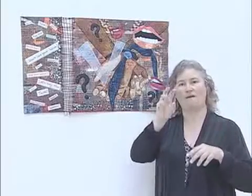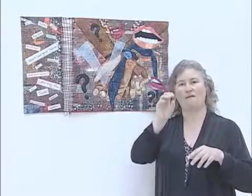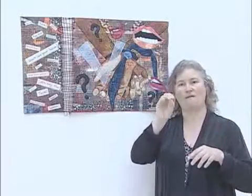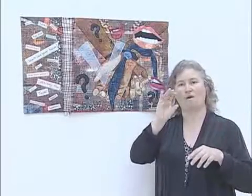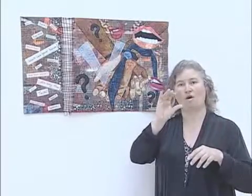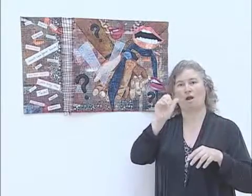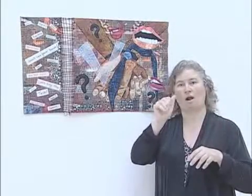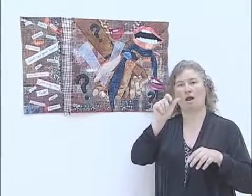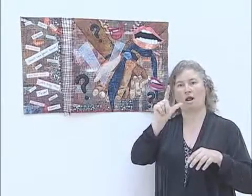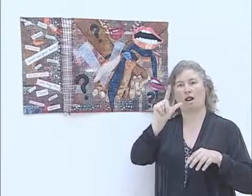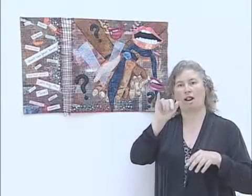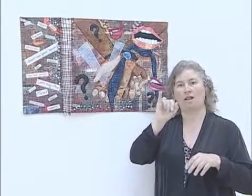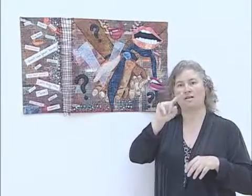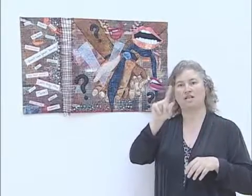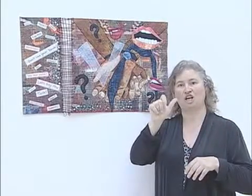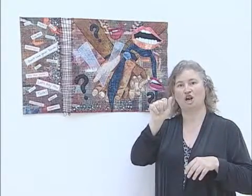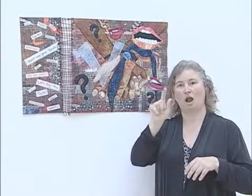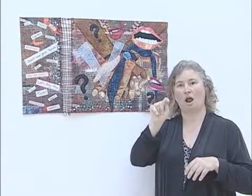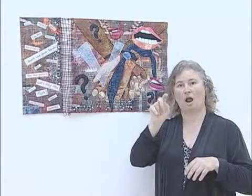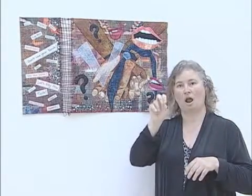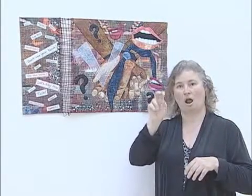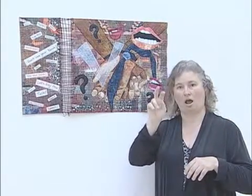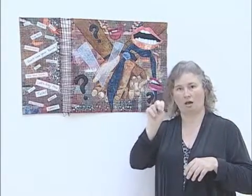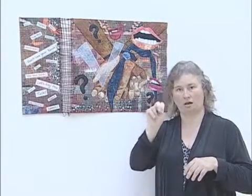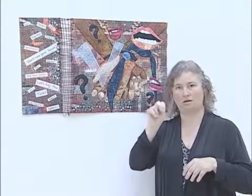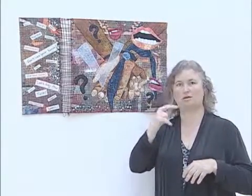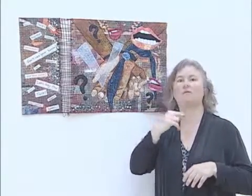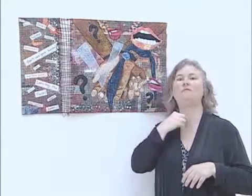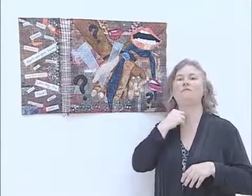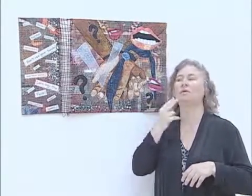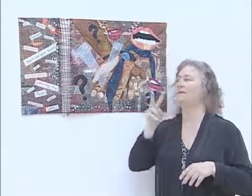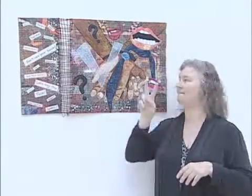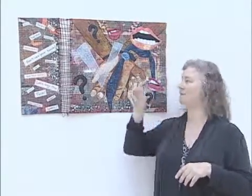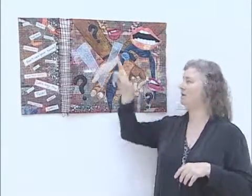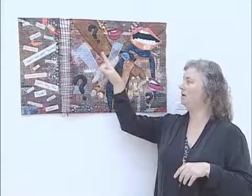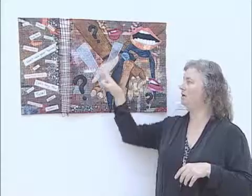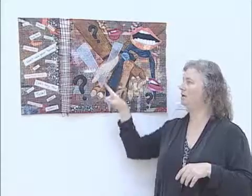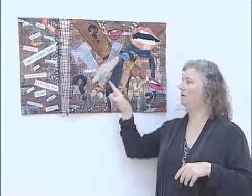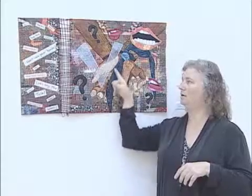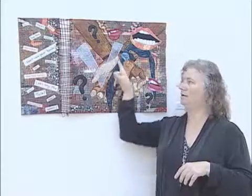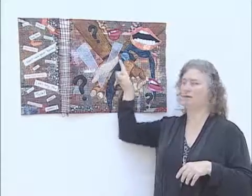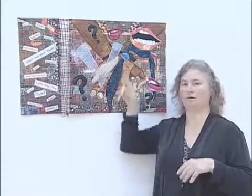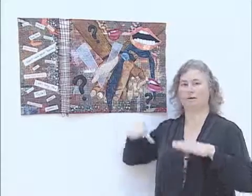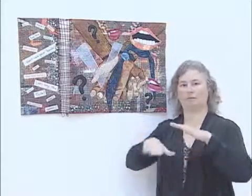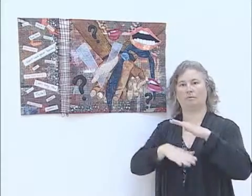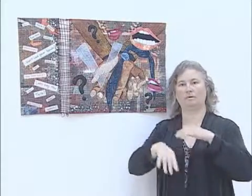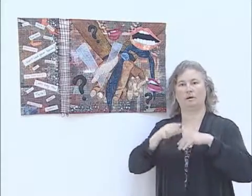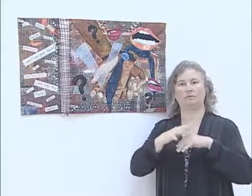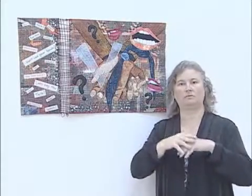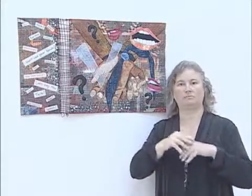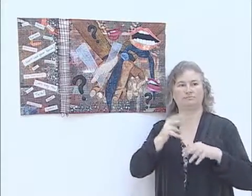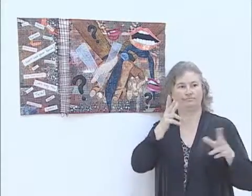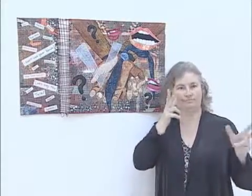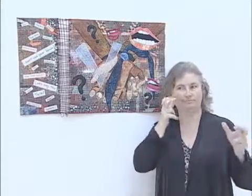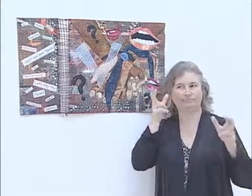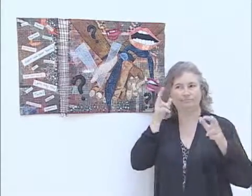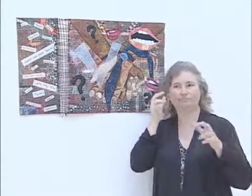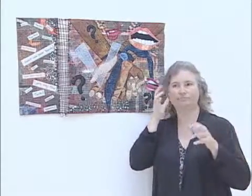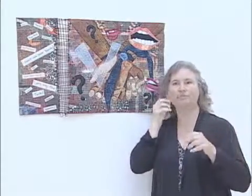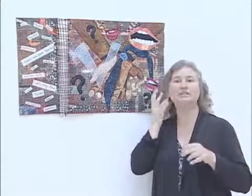This is entitled Vocalization. You see the V displayed in the front there. I've